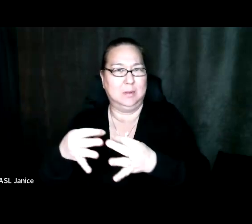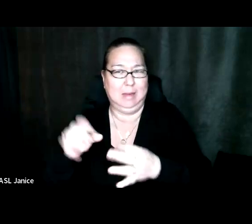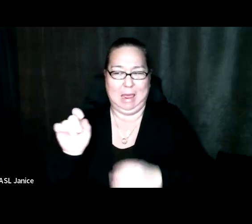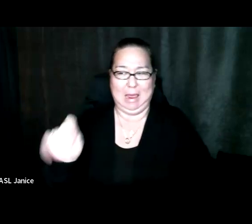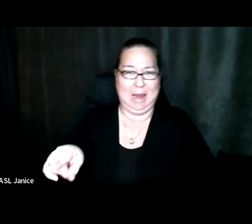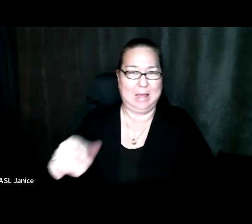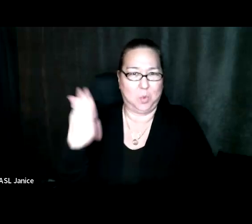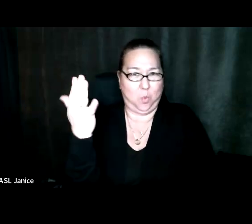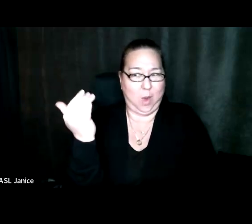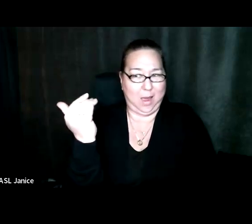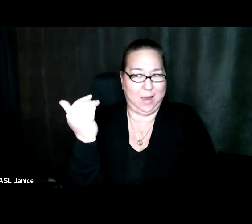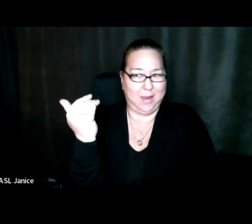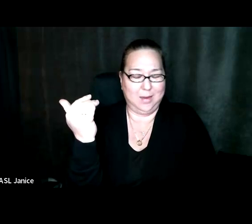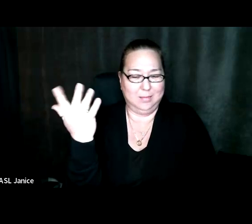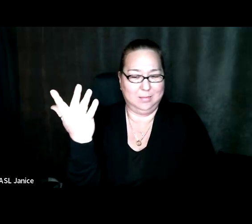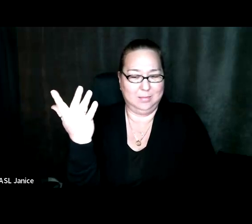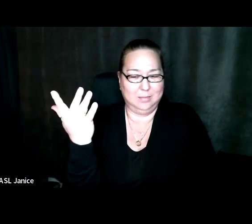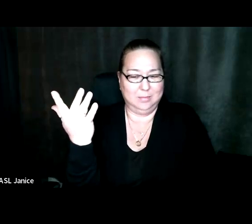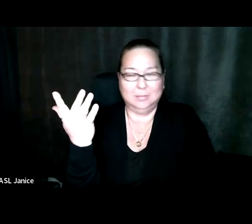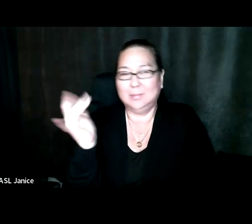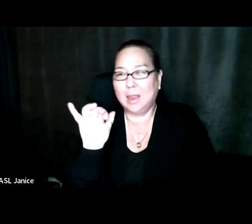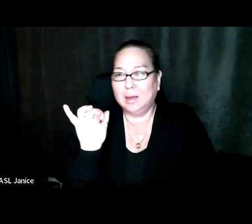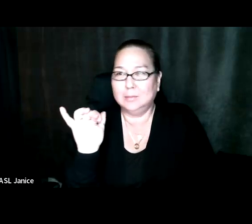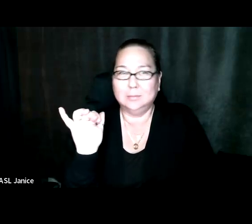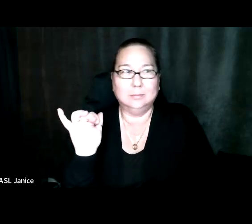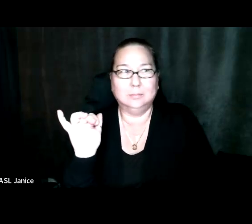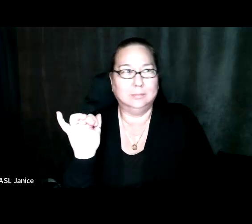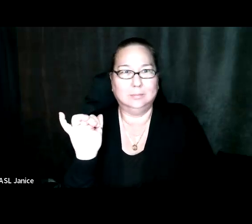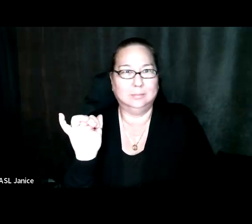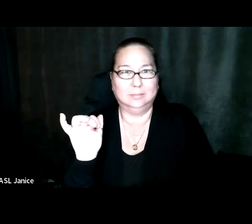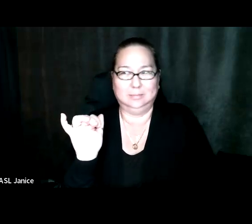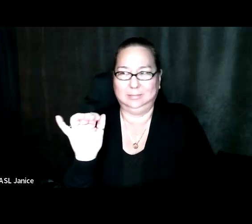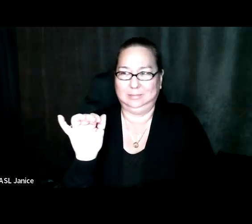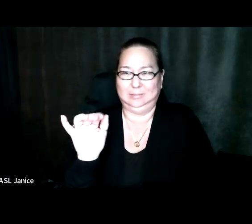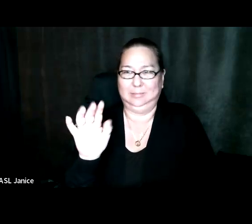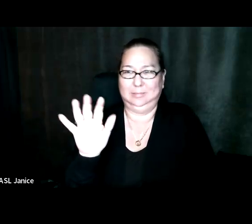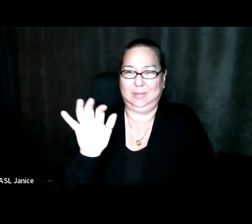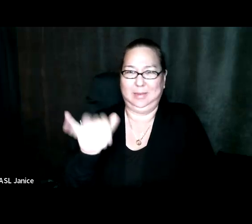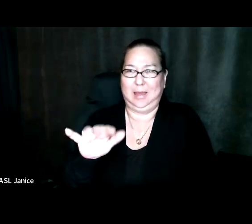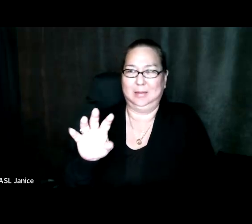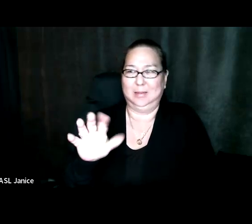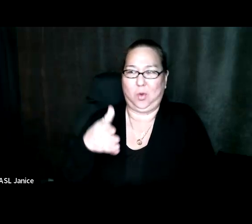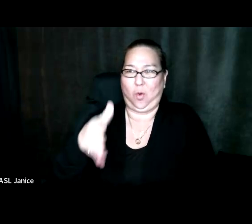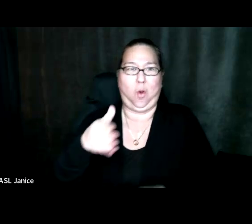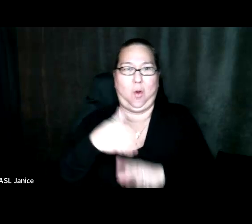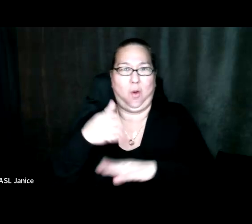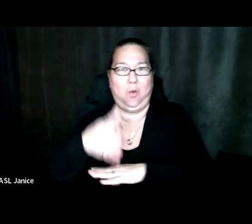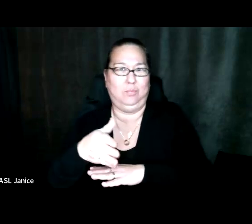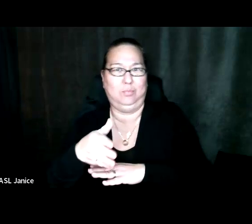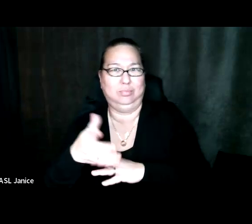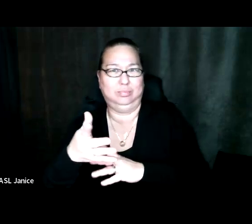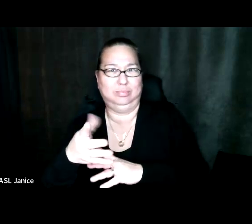it's particularly, like definitely like over 60, a reduction